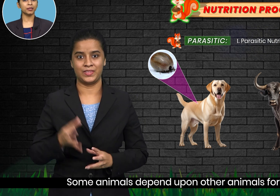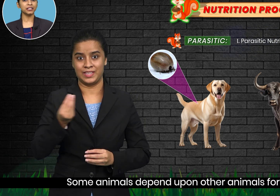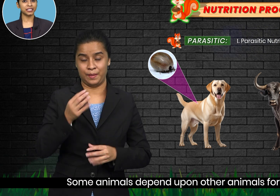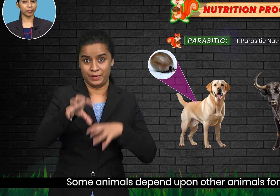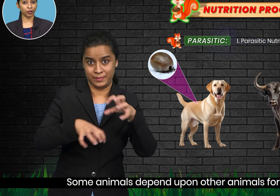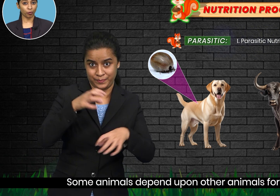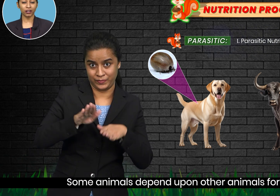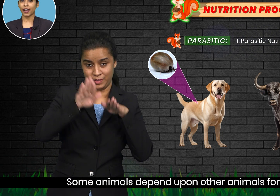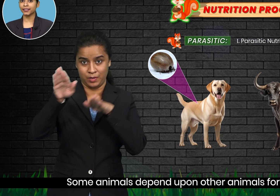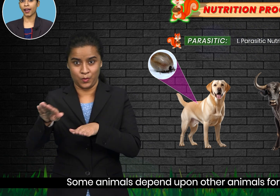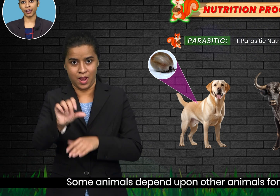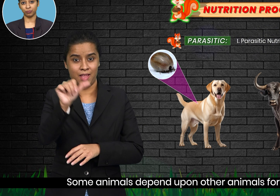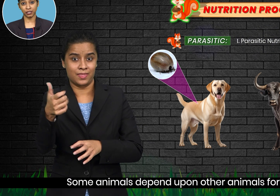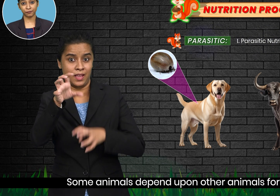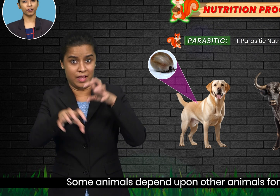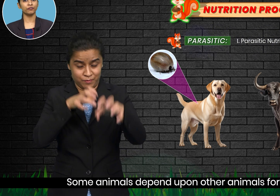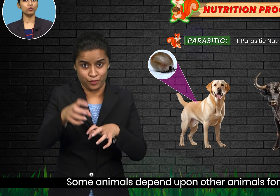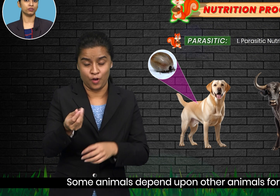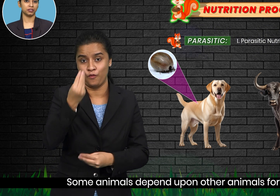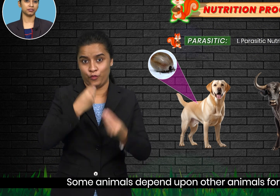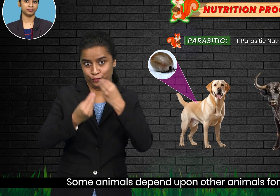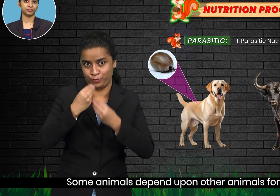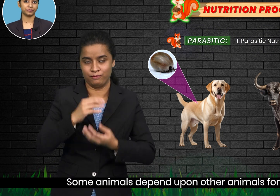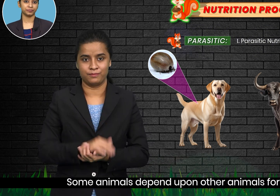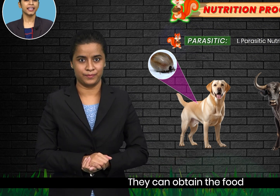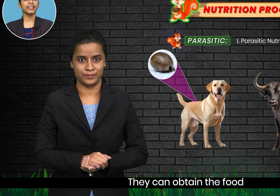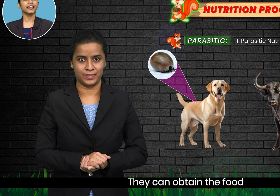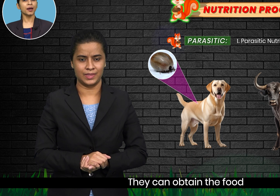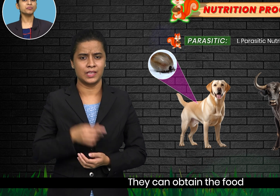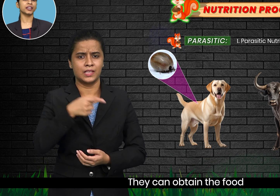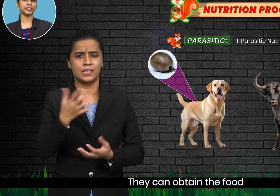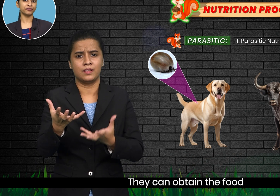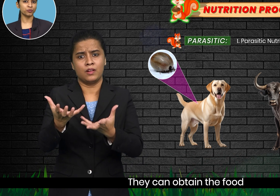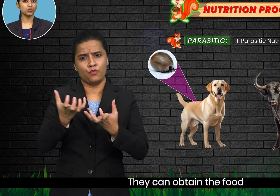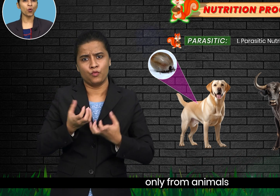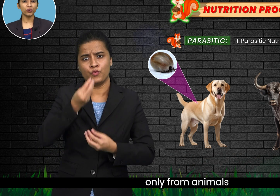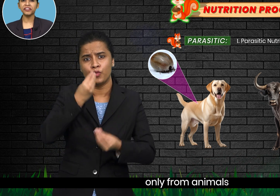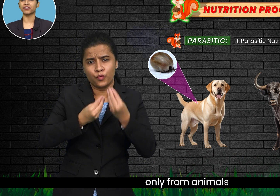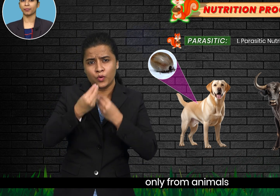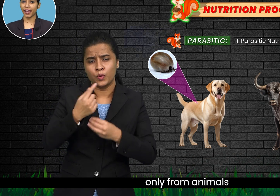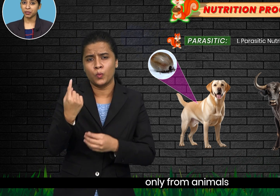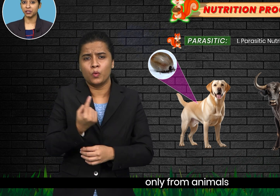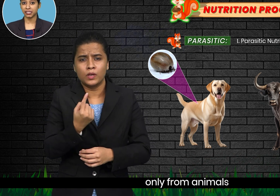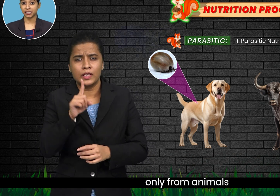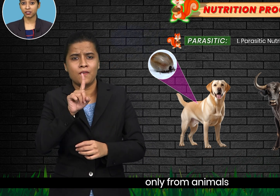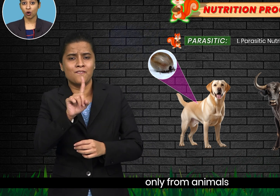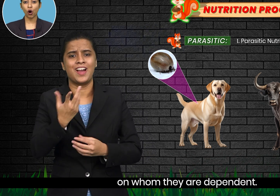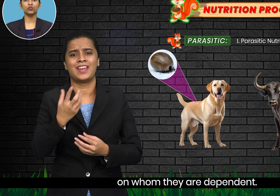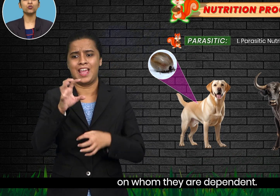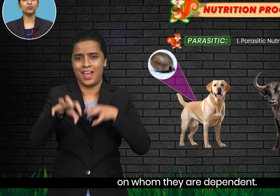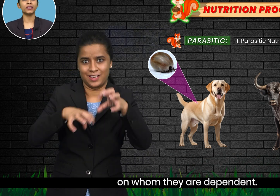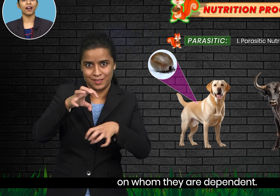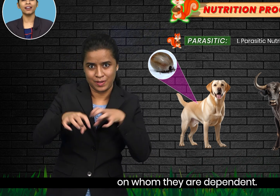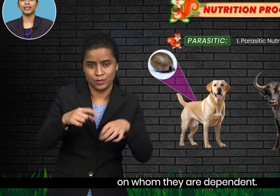Some animals depend upon other animals for food. They can obtain the food only from animals